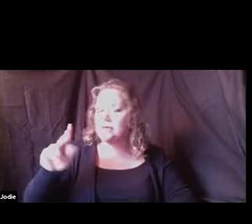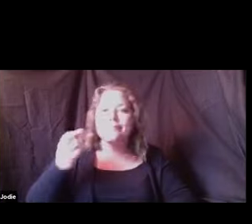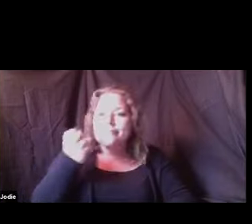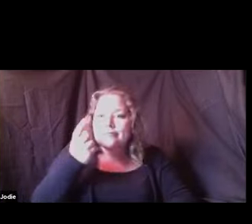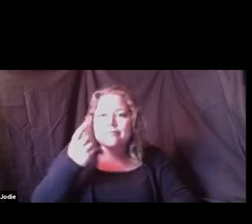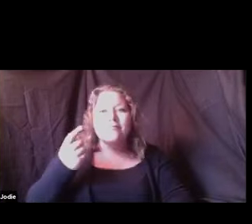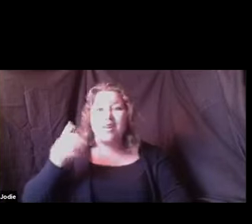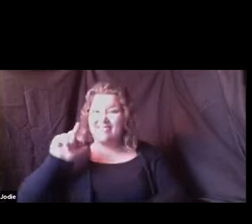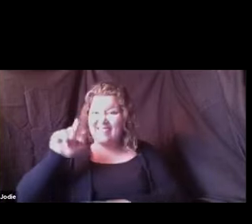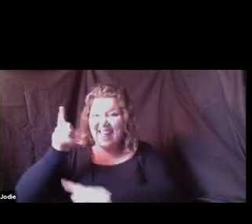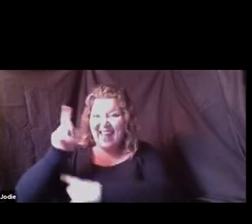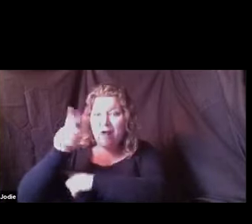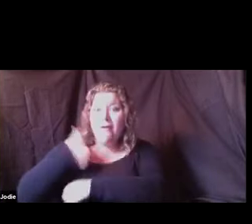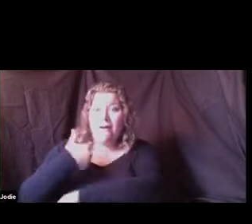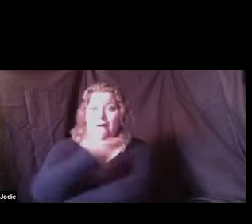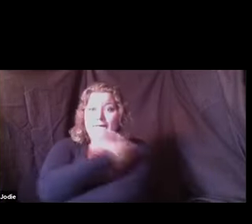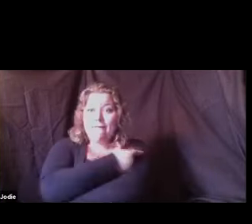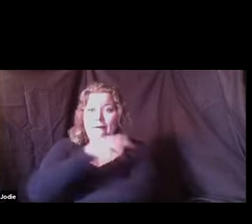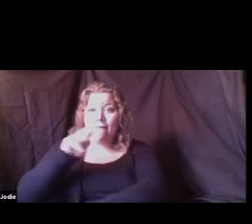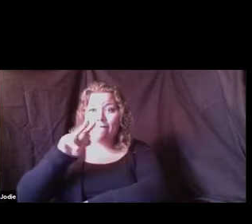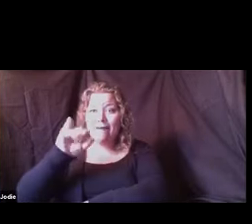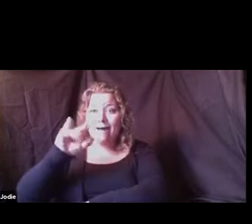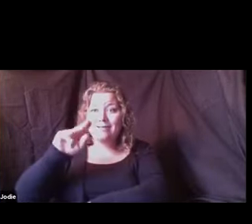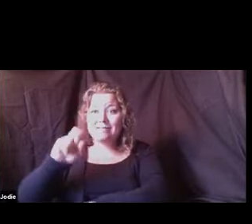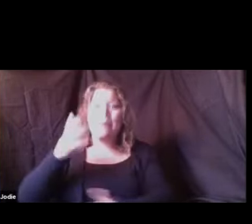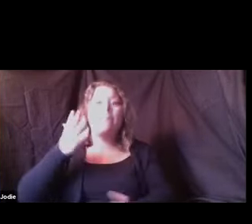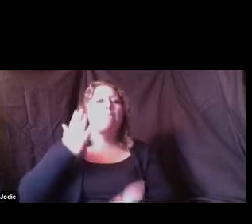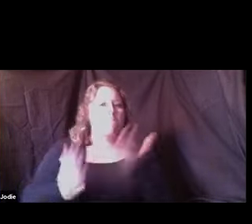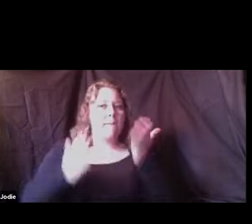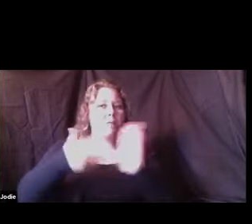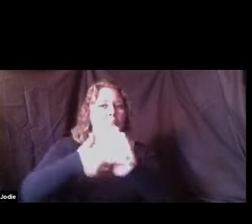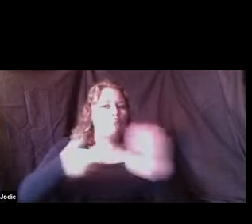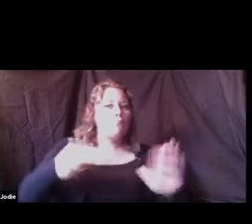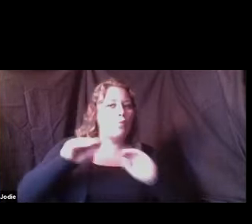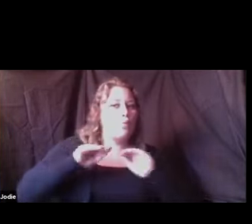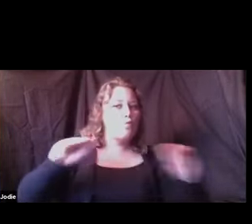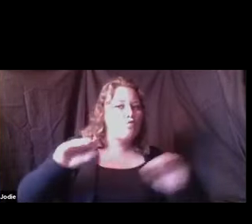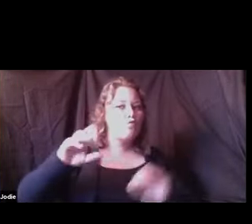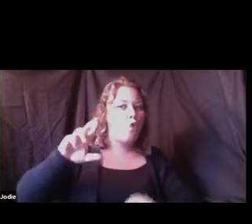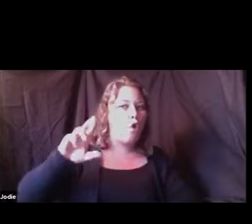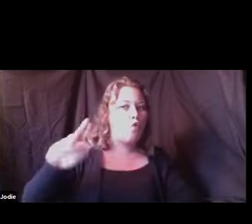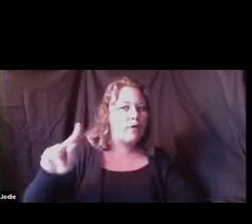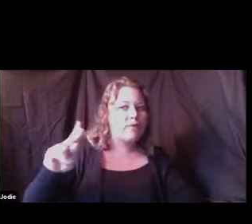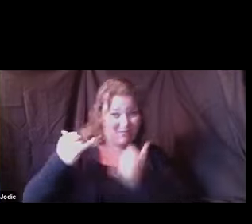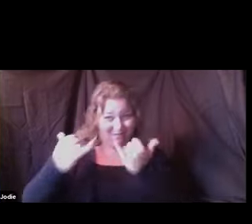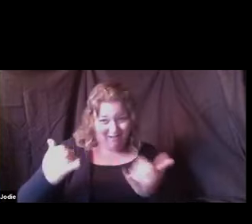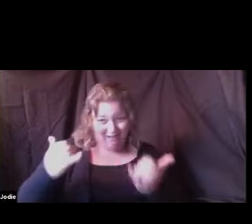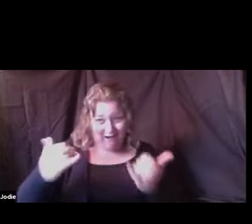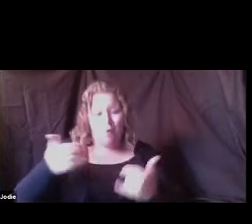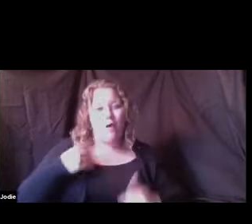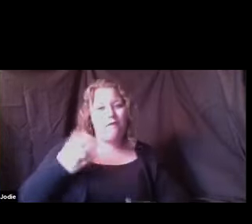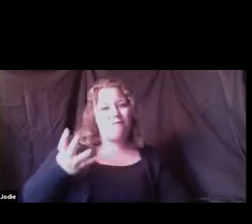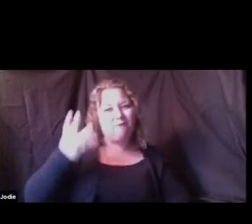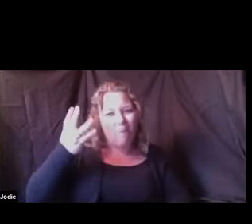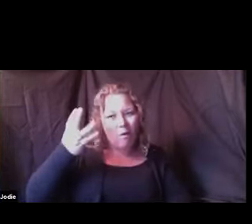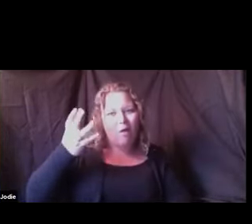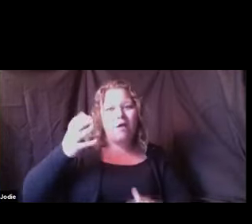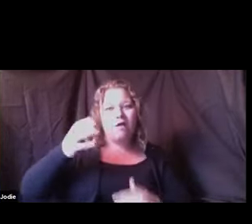to us and have been able to vaccinate individuals to reach that,